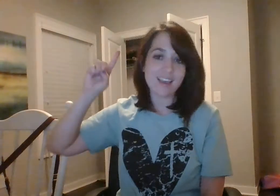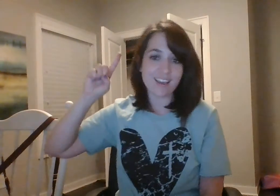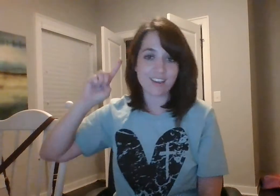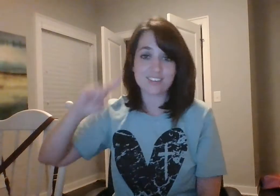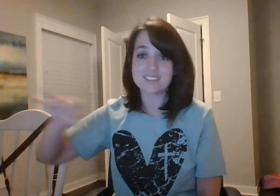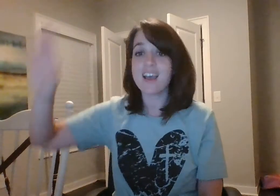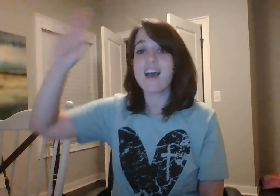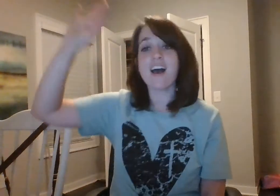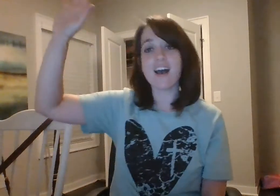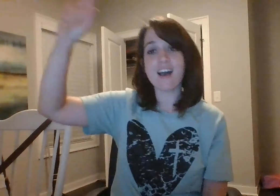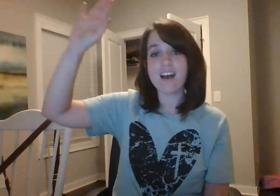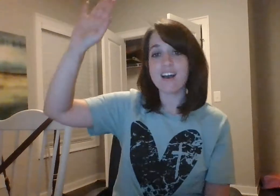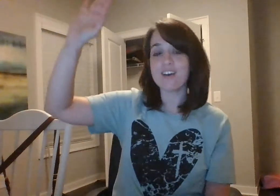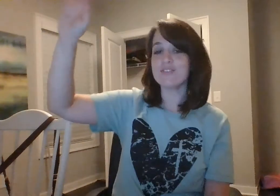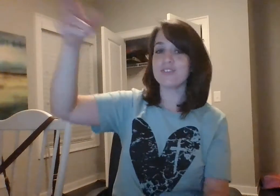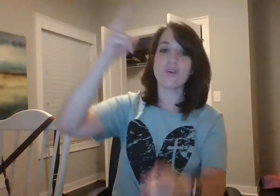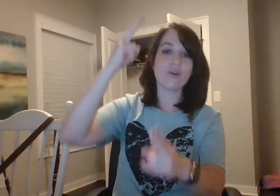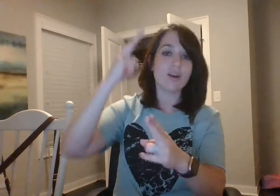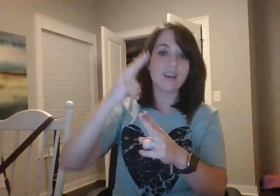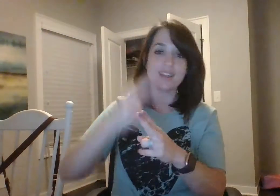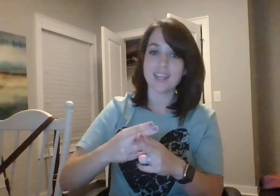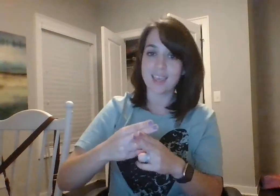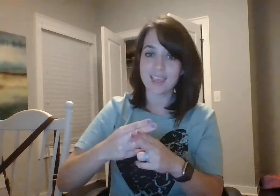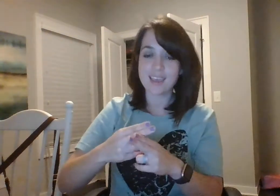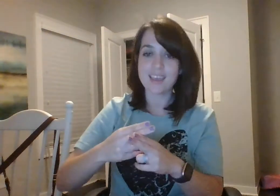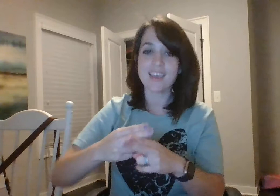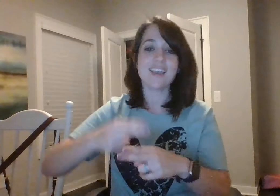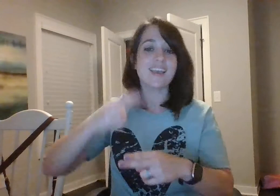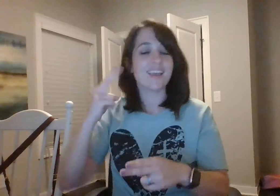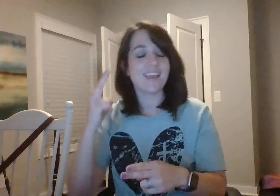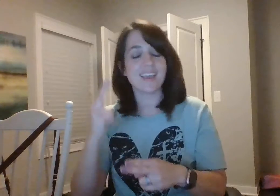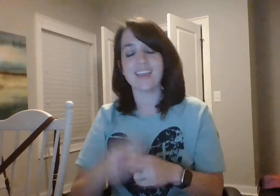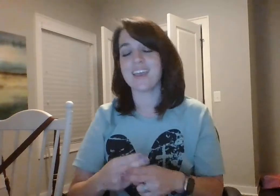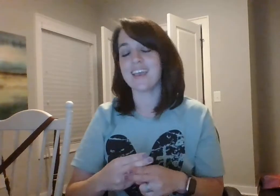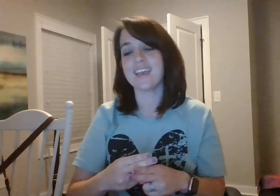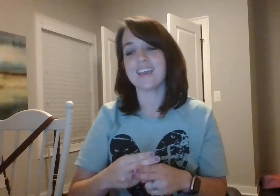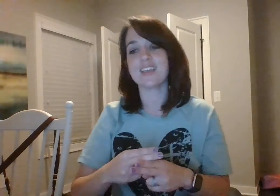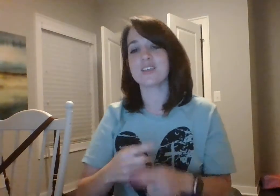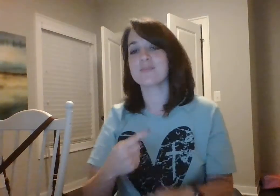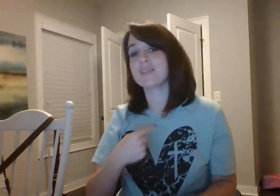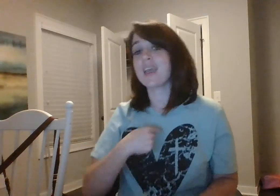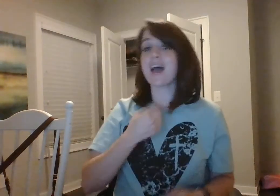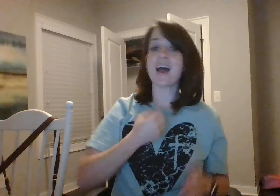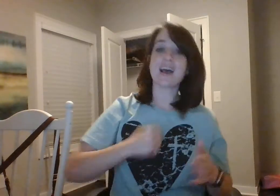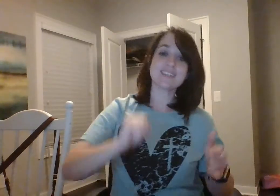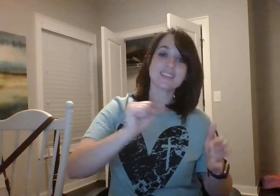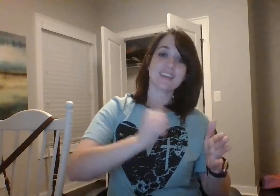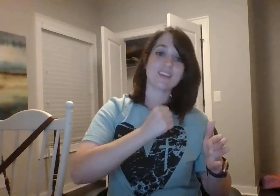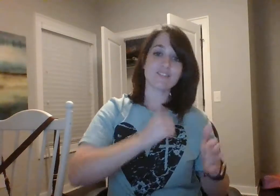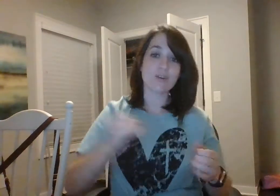of your name I sing for